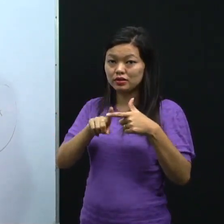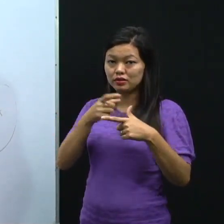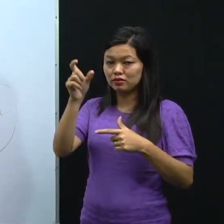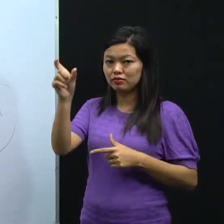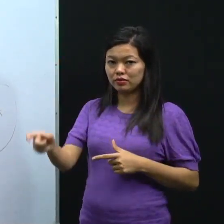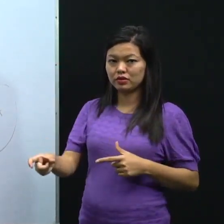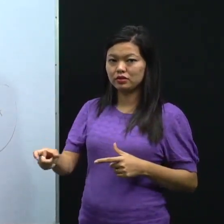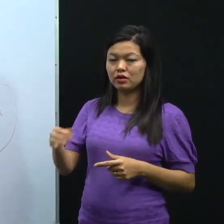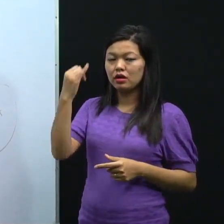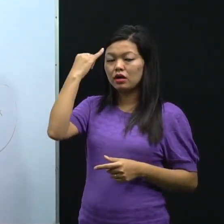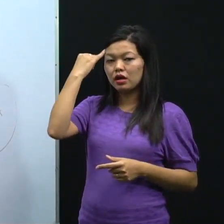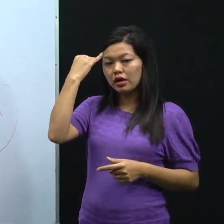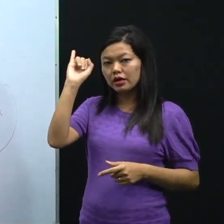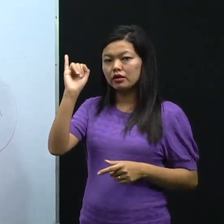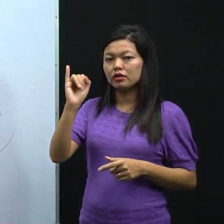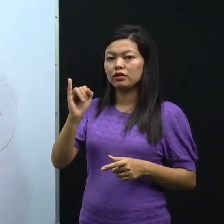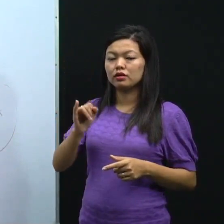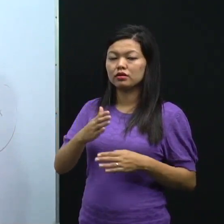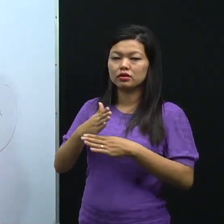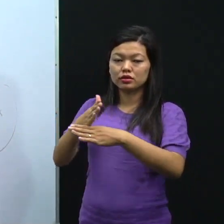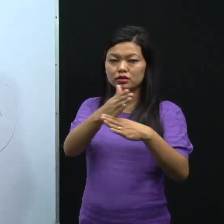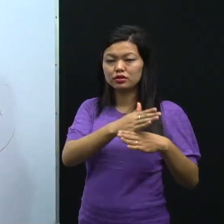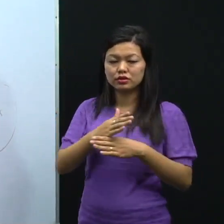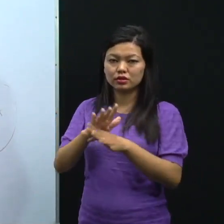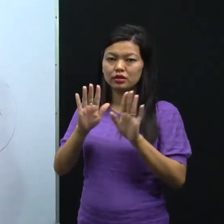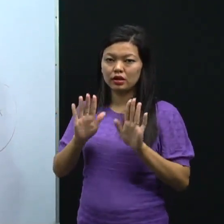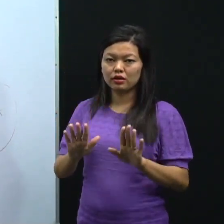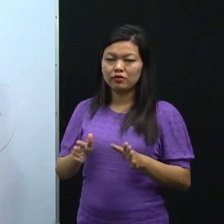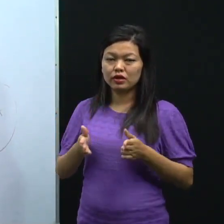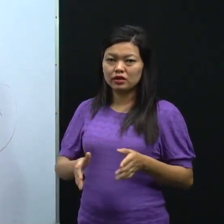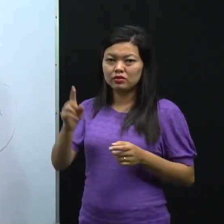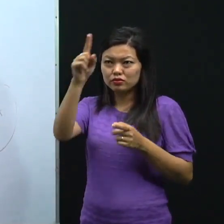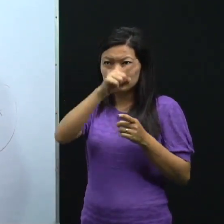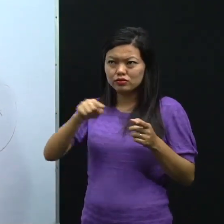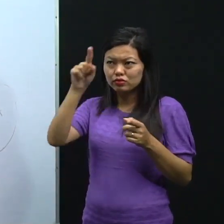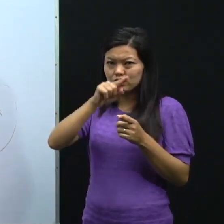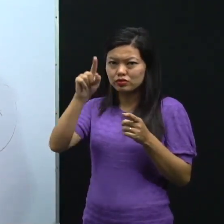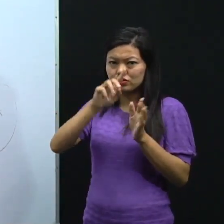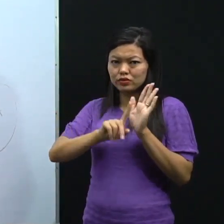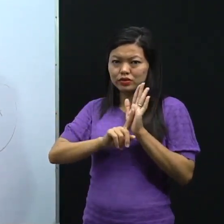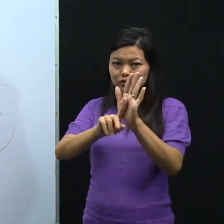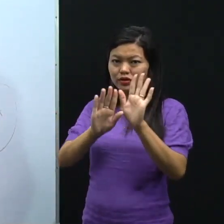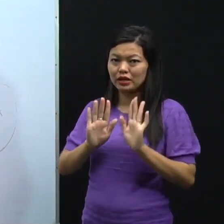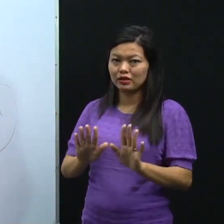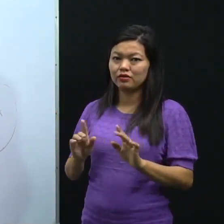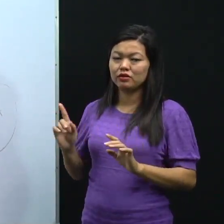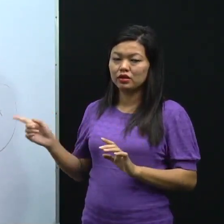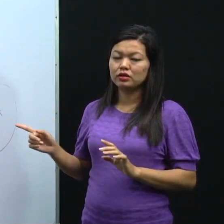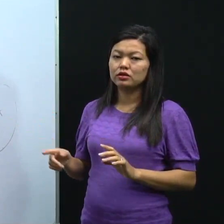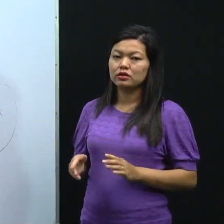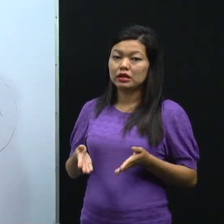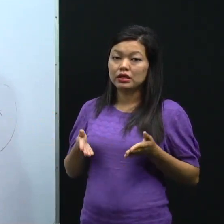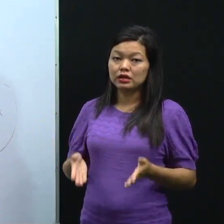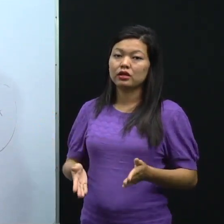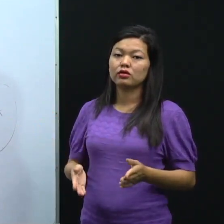an idea. Okay, he also, now the structure that I've shown you just now, that is the present day atoms, it looked